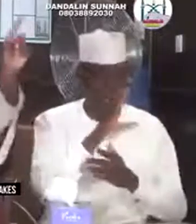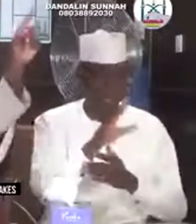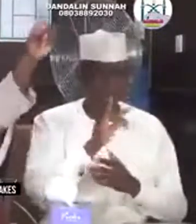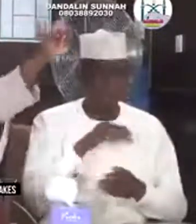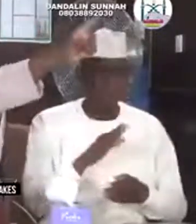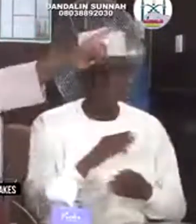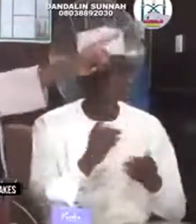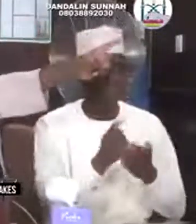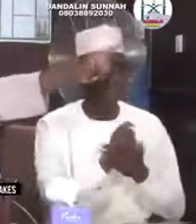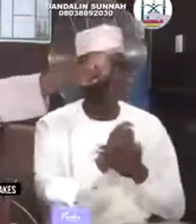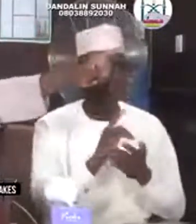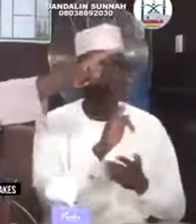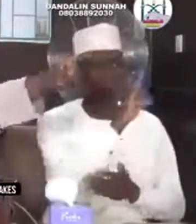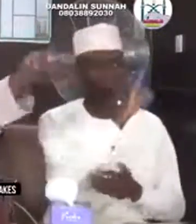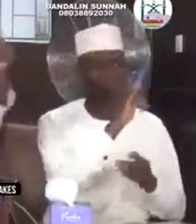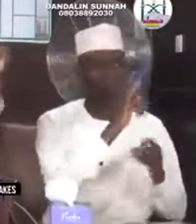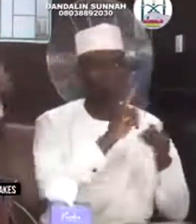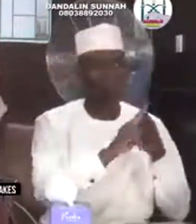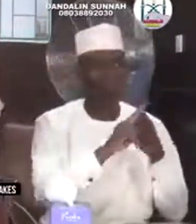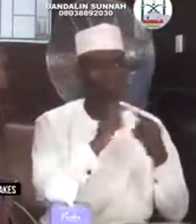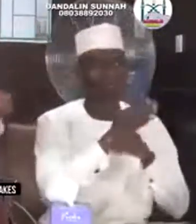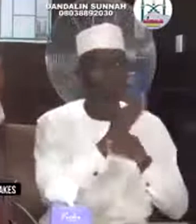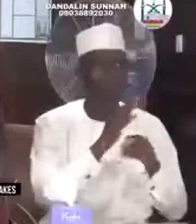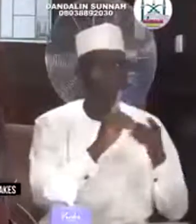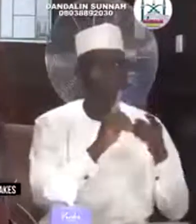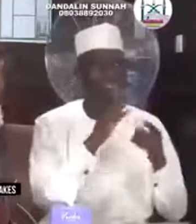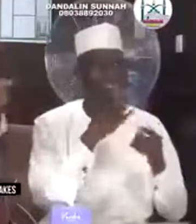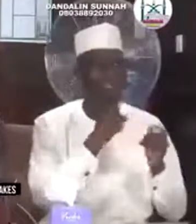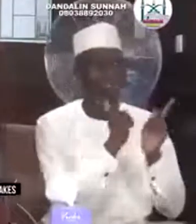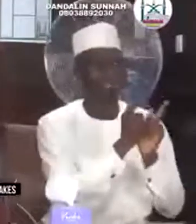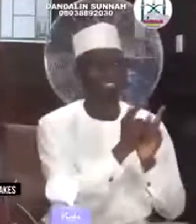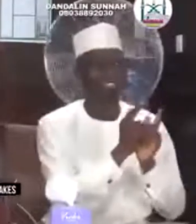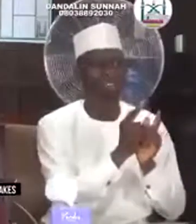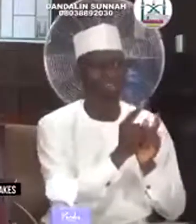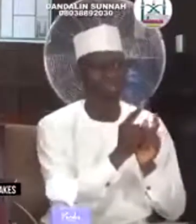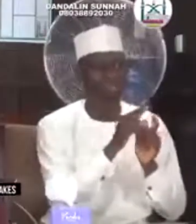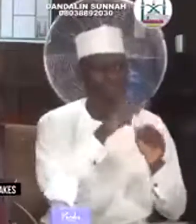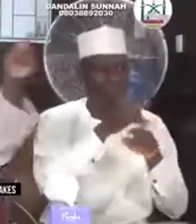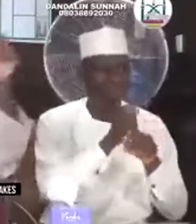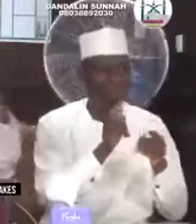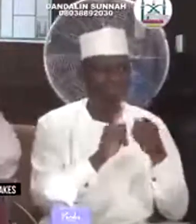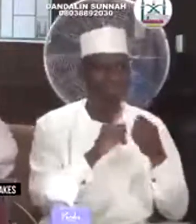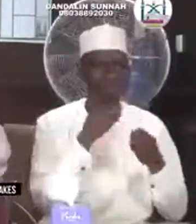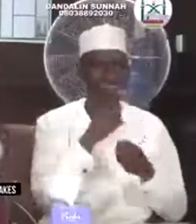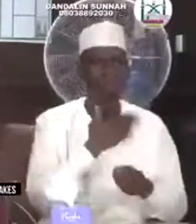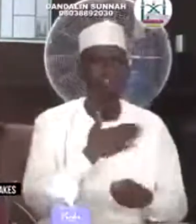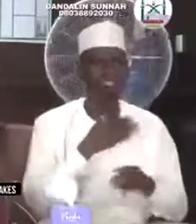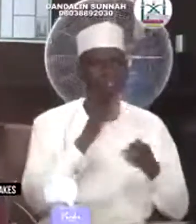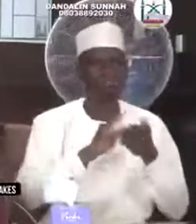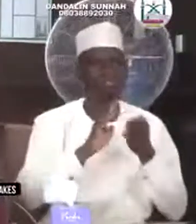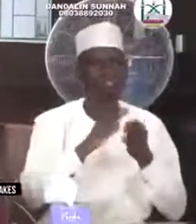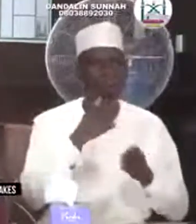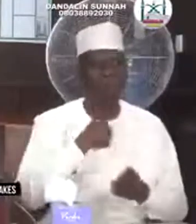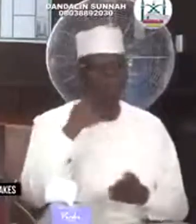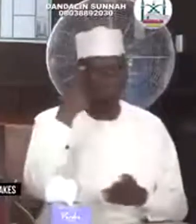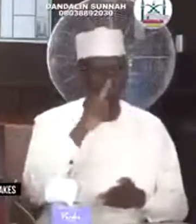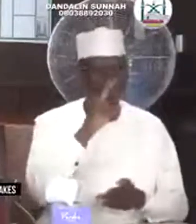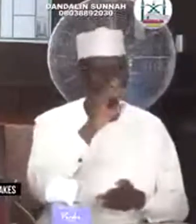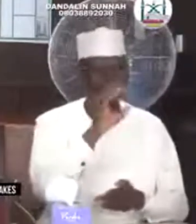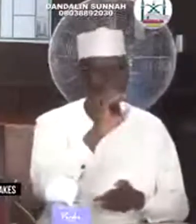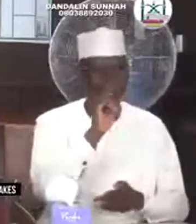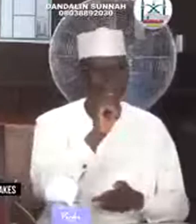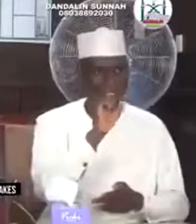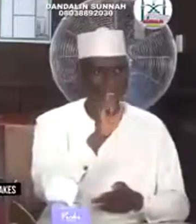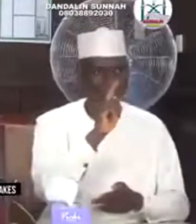Abuja to Jonathan and say, please forgive me for castigating you in public.